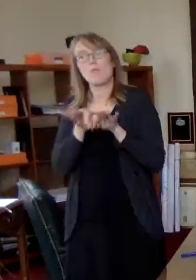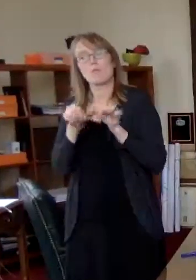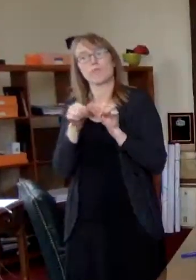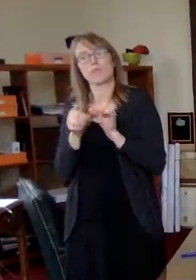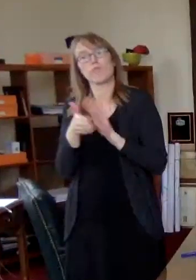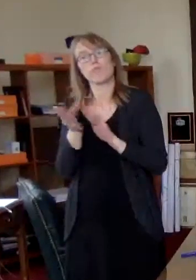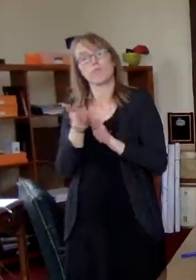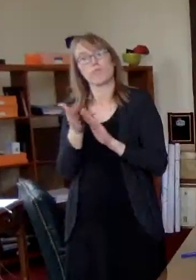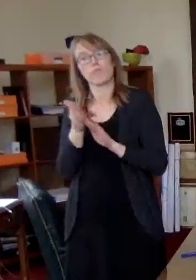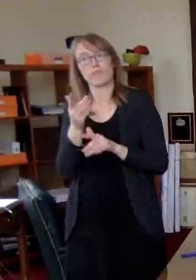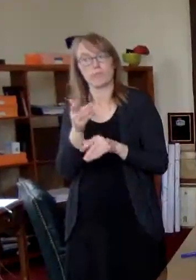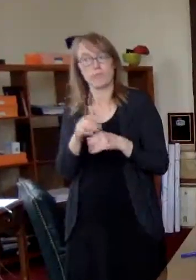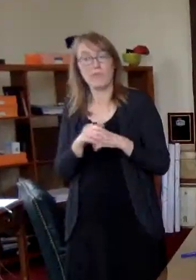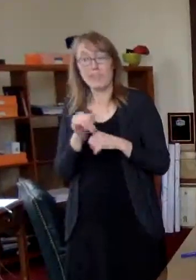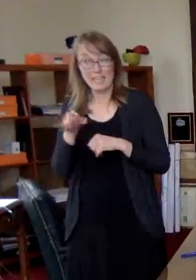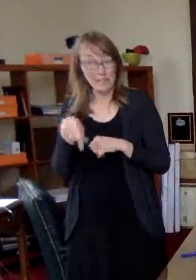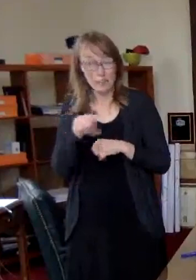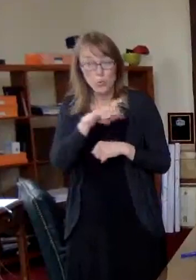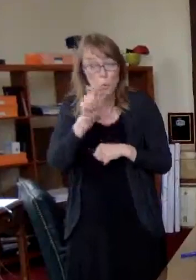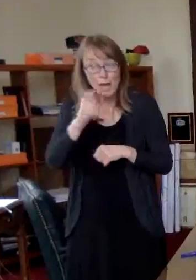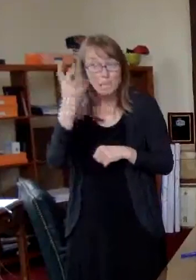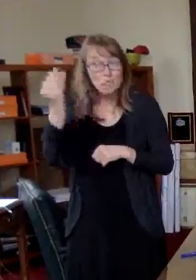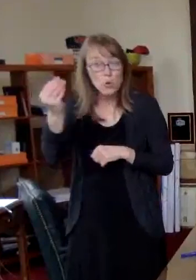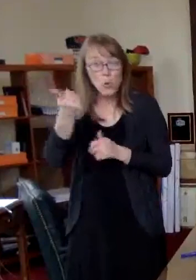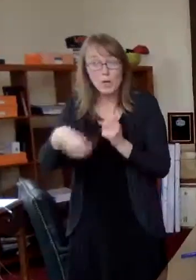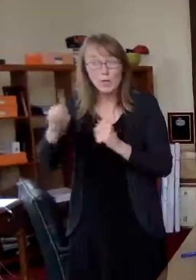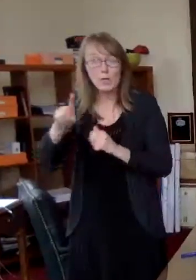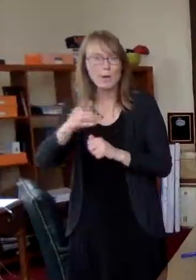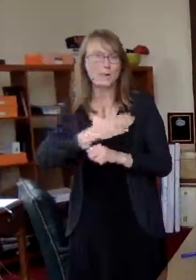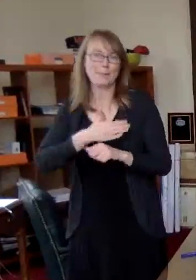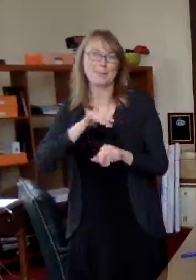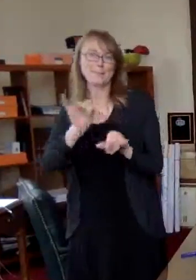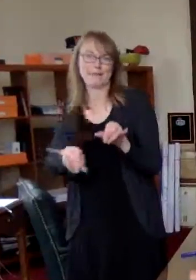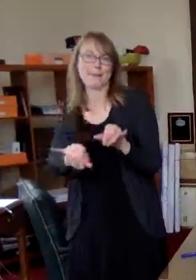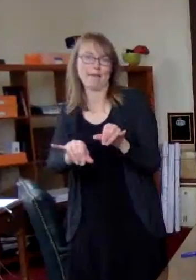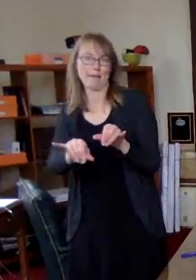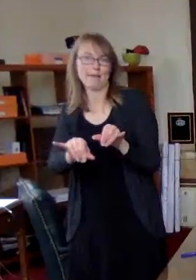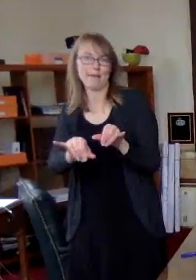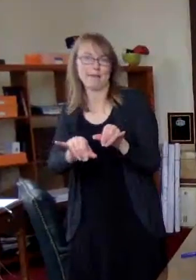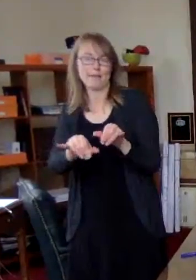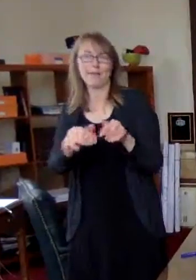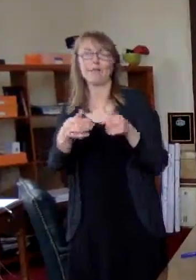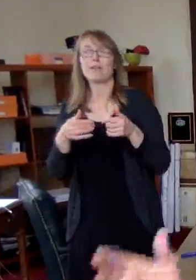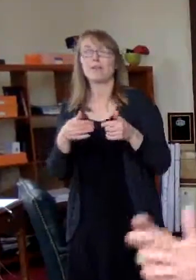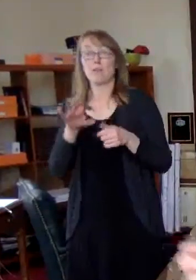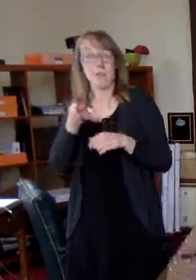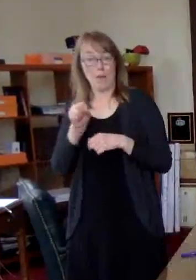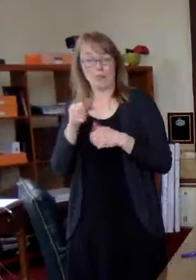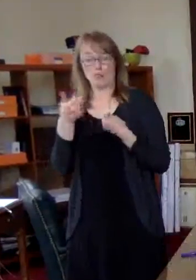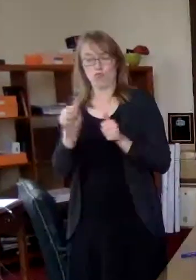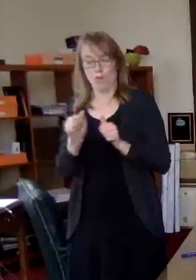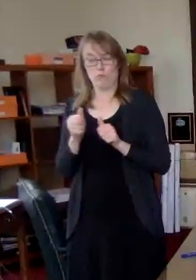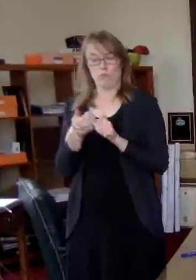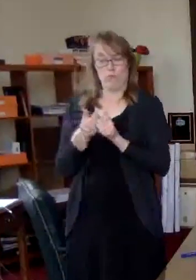stay running. If you don't have to go anywhere, please don't go anywhere. They're trying to space out people on the buses. The buses are going in and